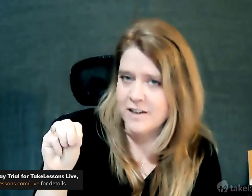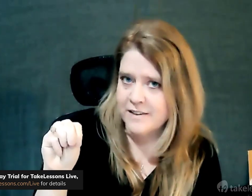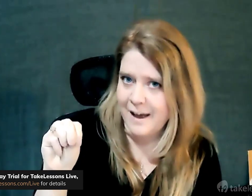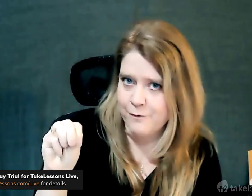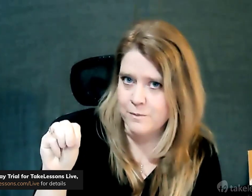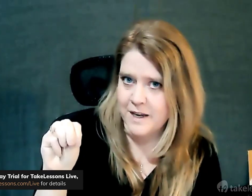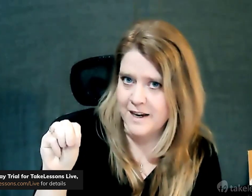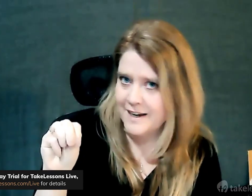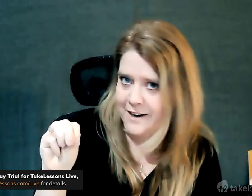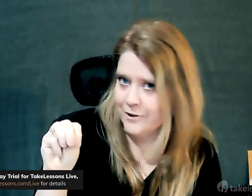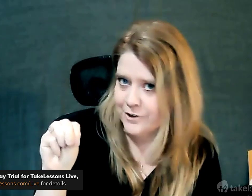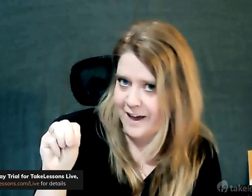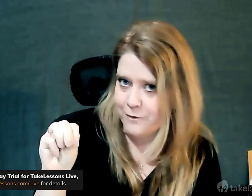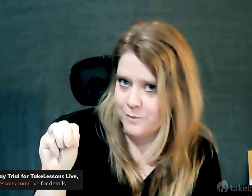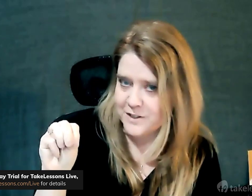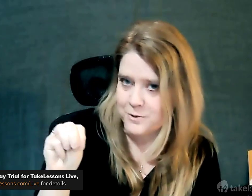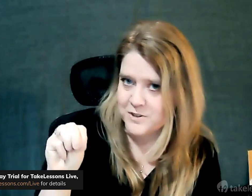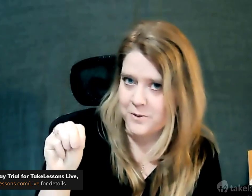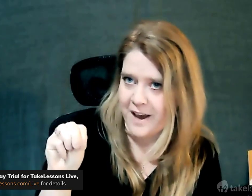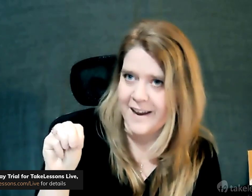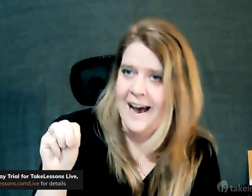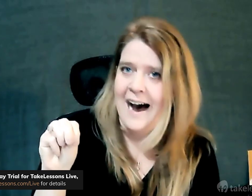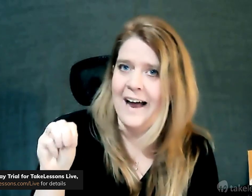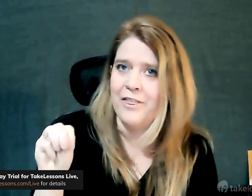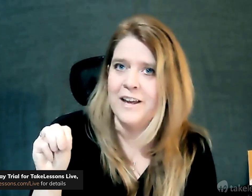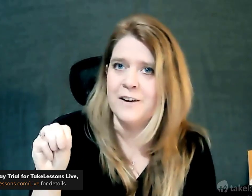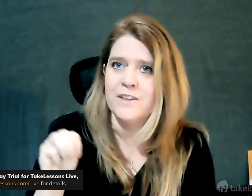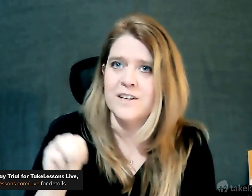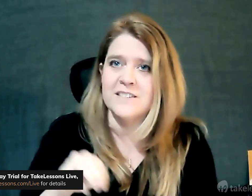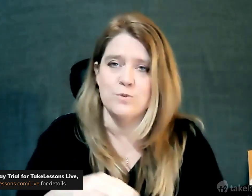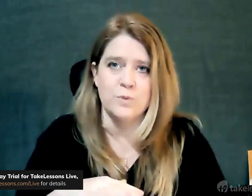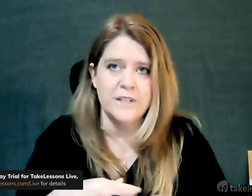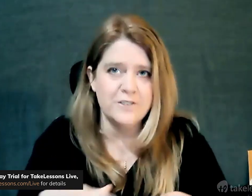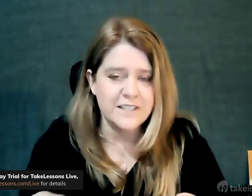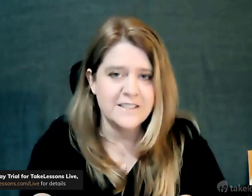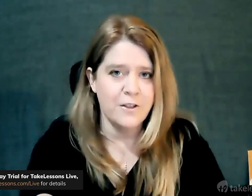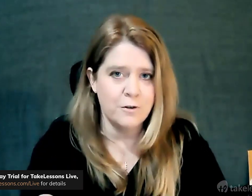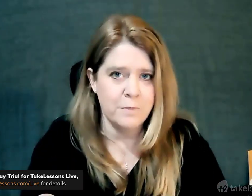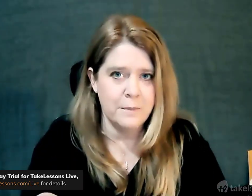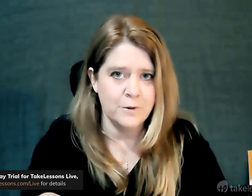laugh at me. I can't hear you laugh at me. So it's okay. I think of this as really Southern people saying